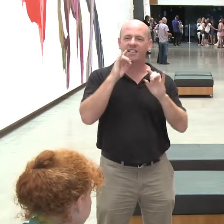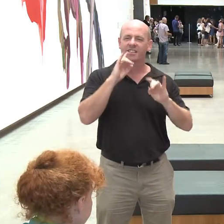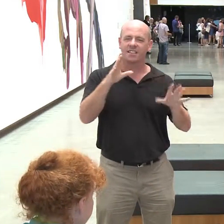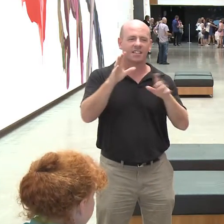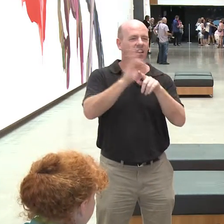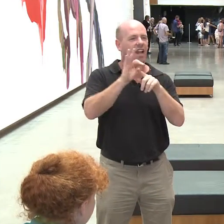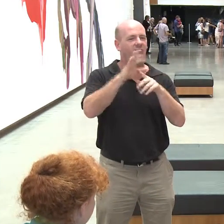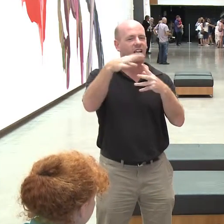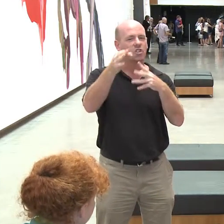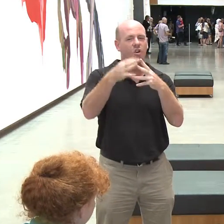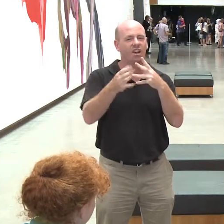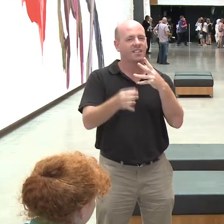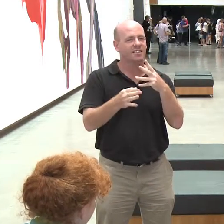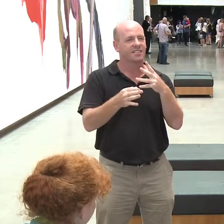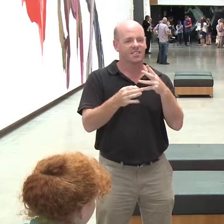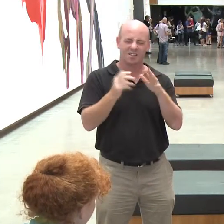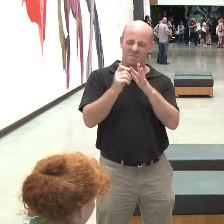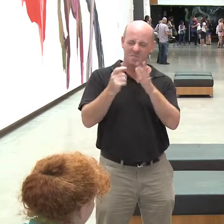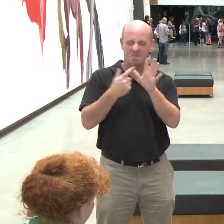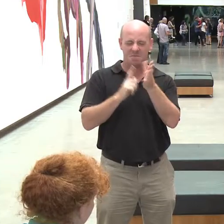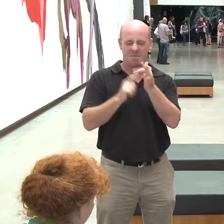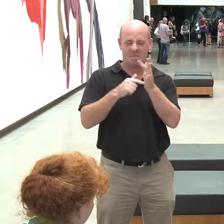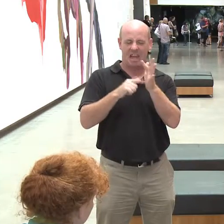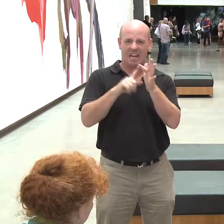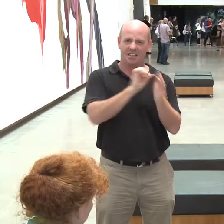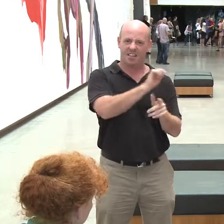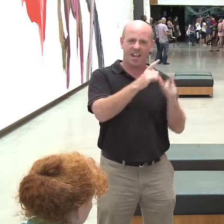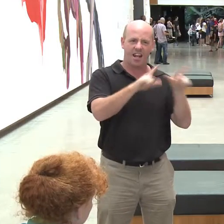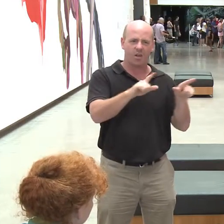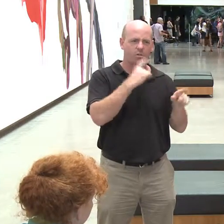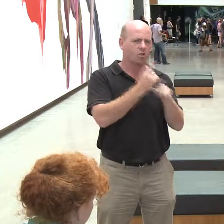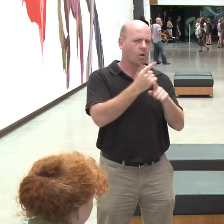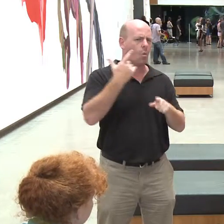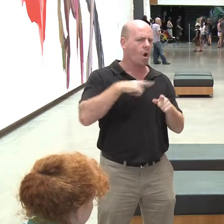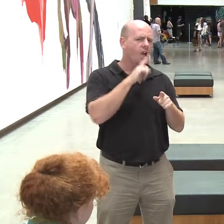palette, talking of in painter's language. Talk to us about red and white.